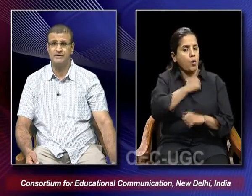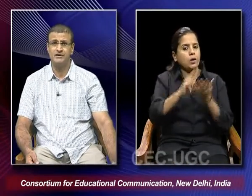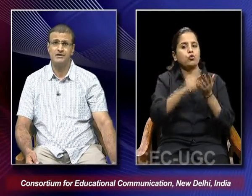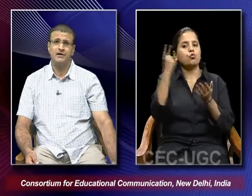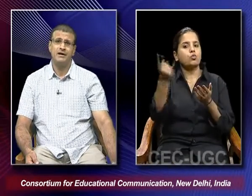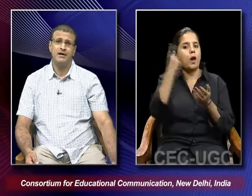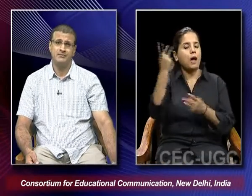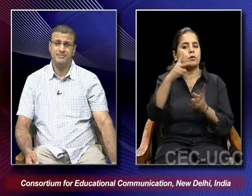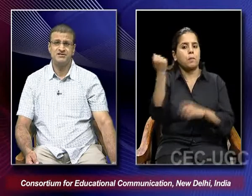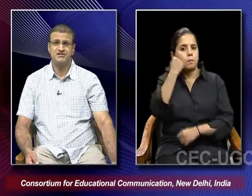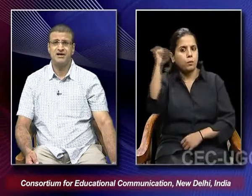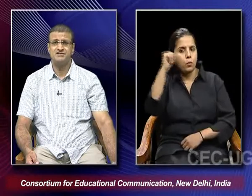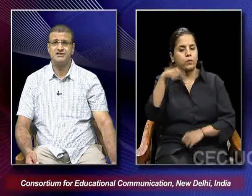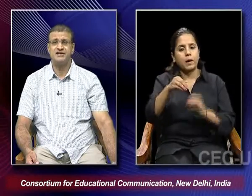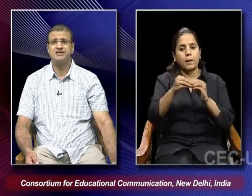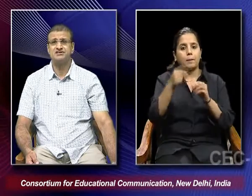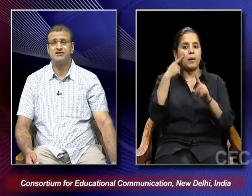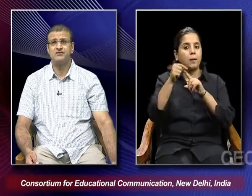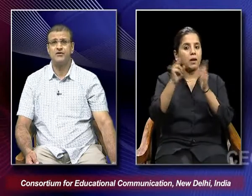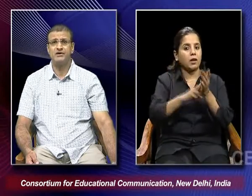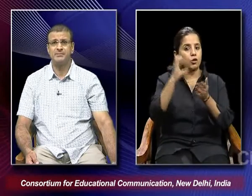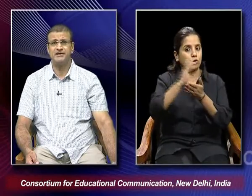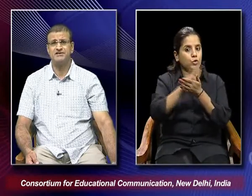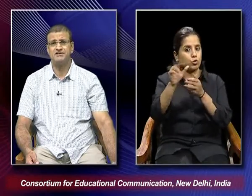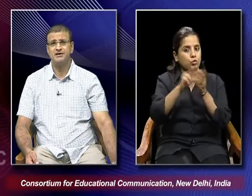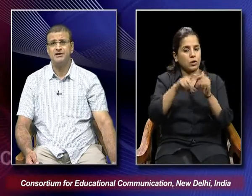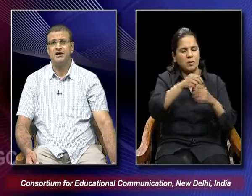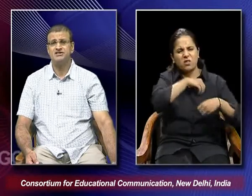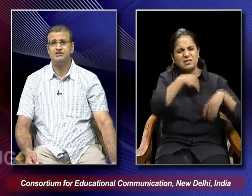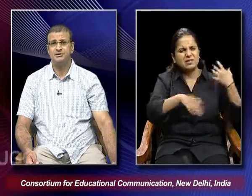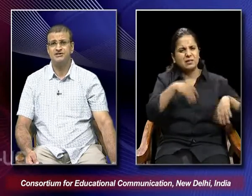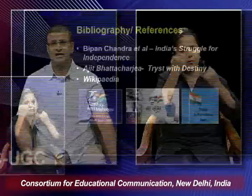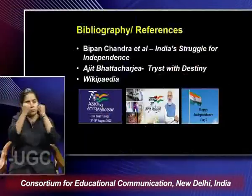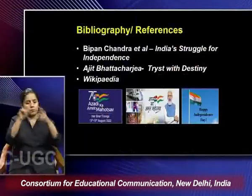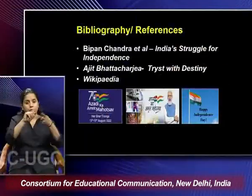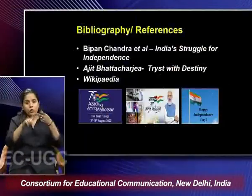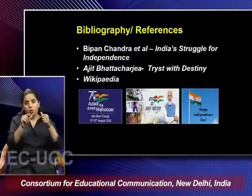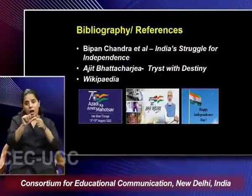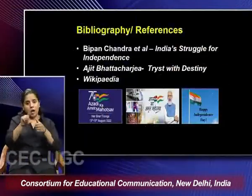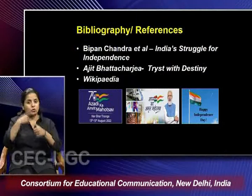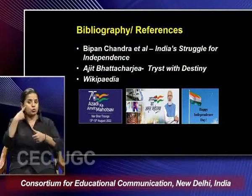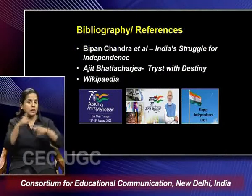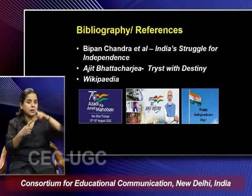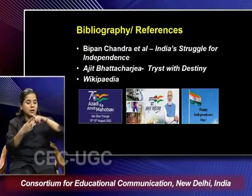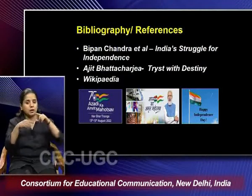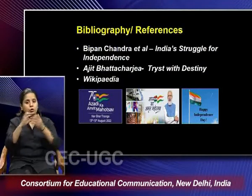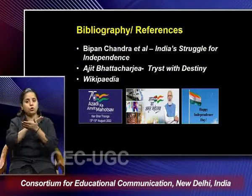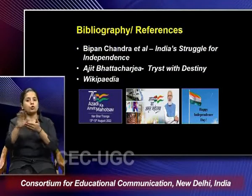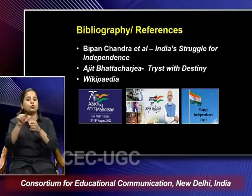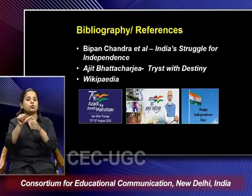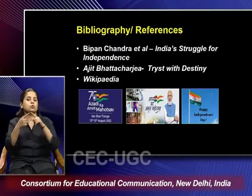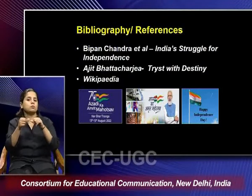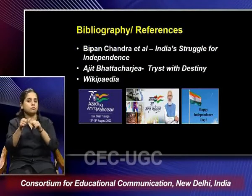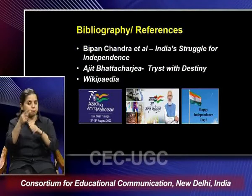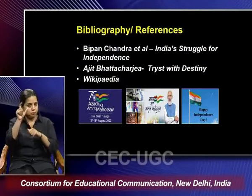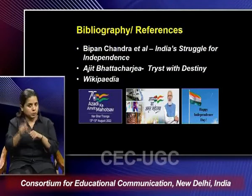movement, Bipin Chandra's India's Struggle for Independence, Ajit Bhattacharya Trust with Destiny,